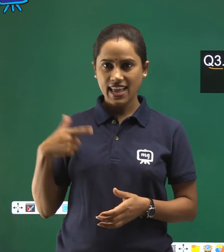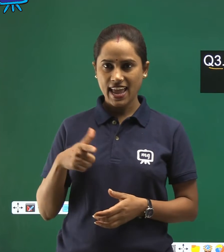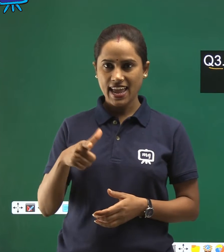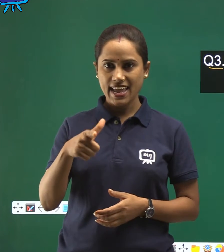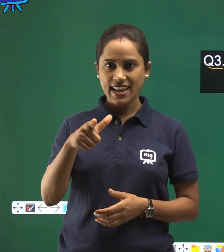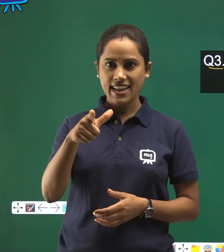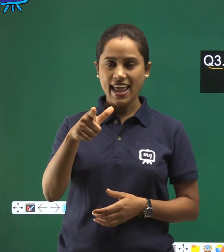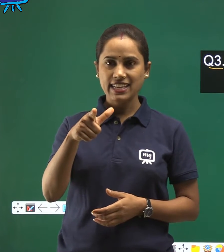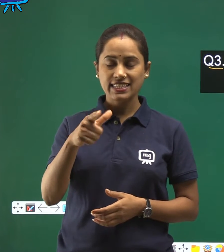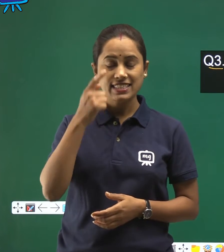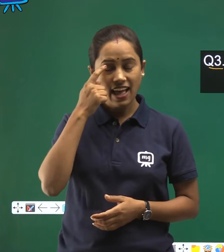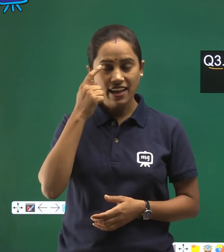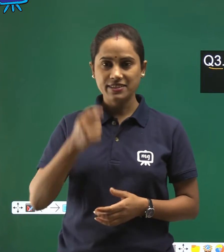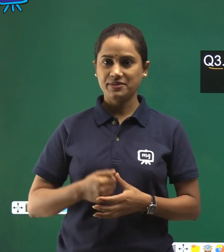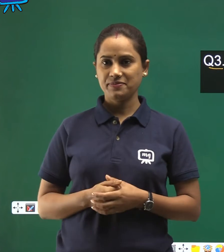rat's eyes